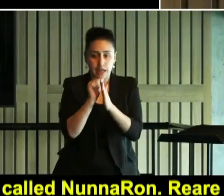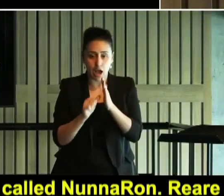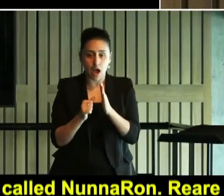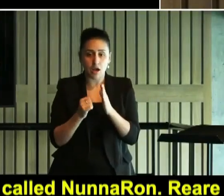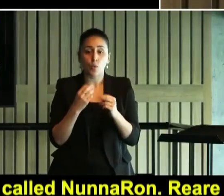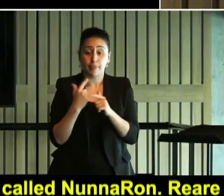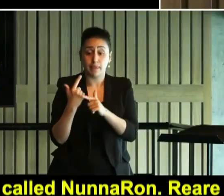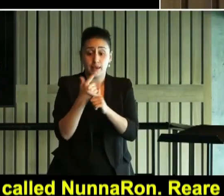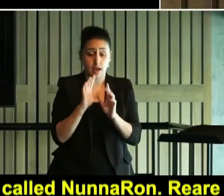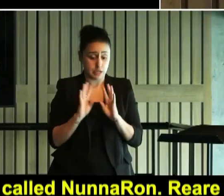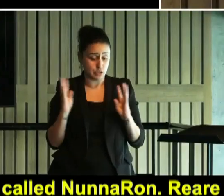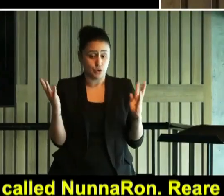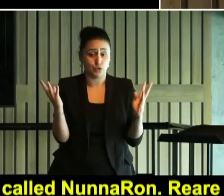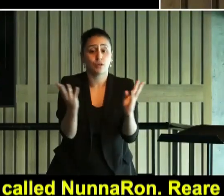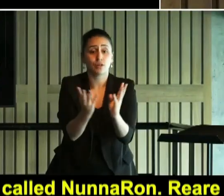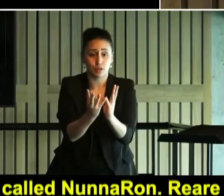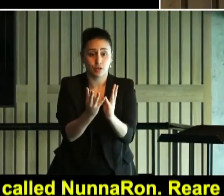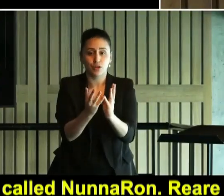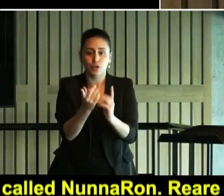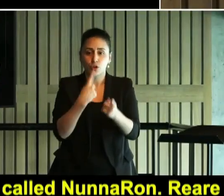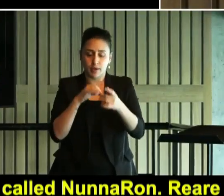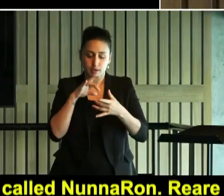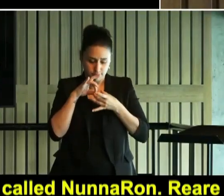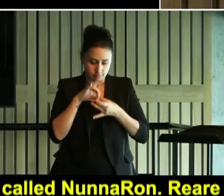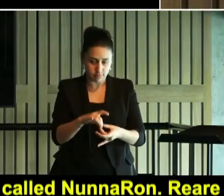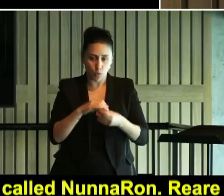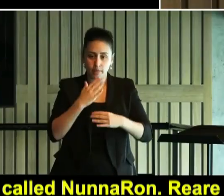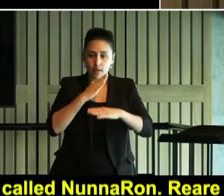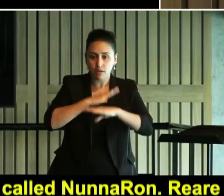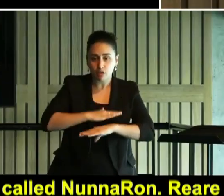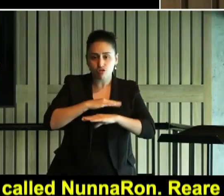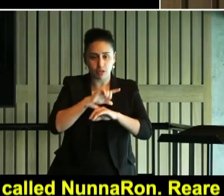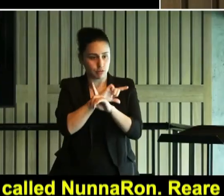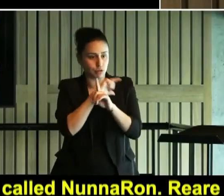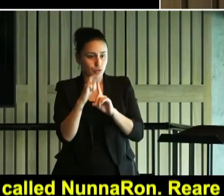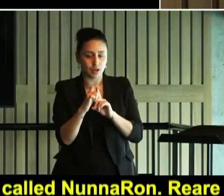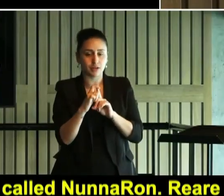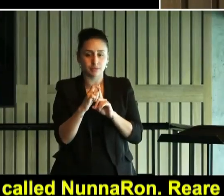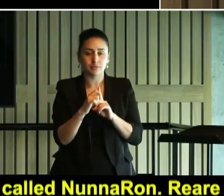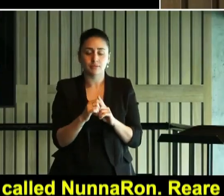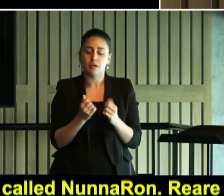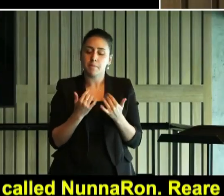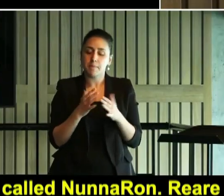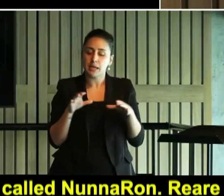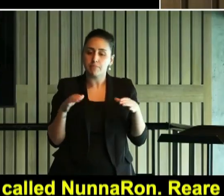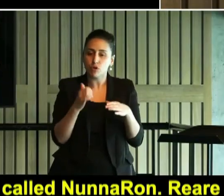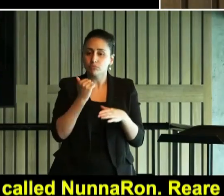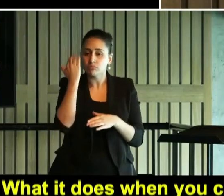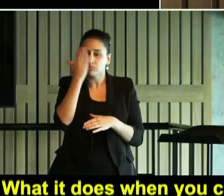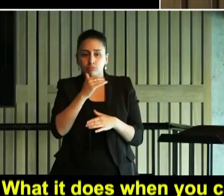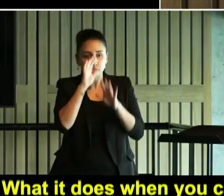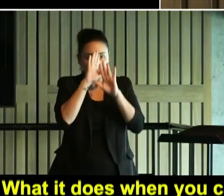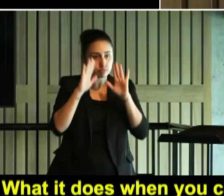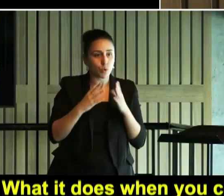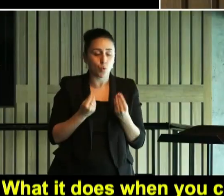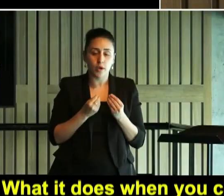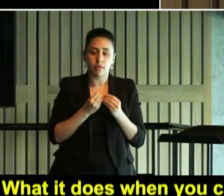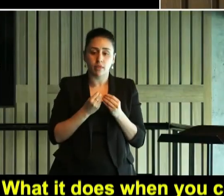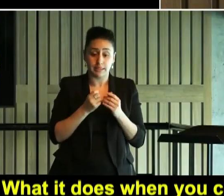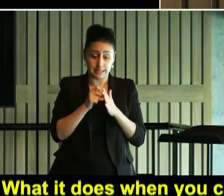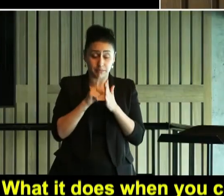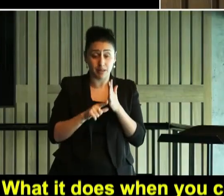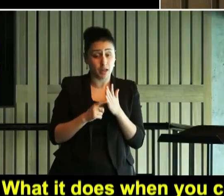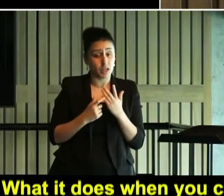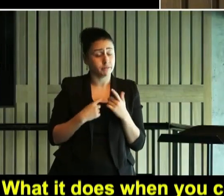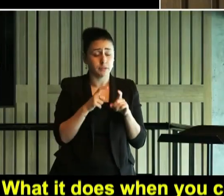to connect to country and to your culture. Many of our mob with disabilities spent time in institutions or didn't have